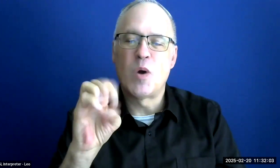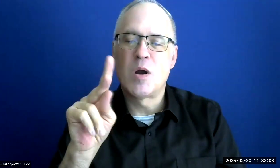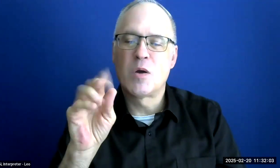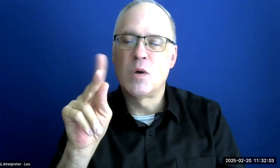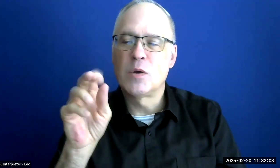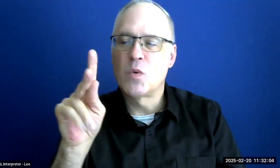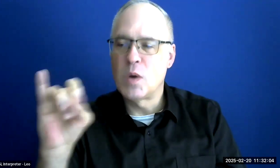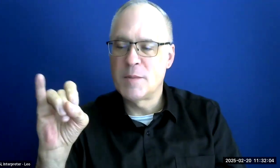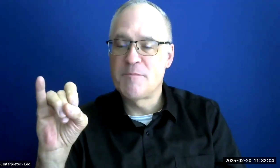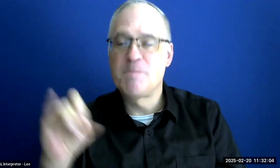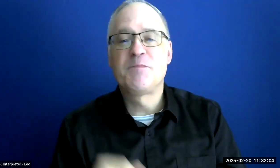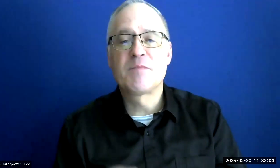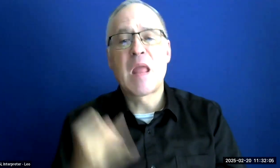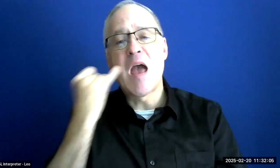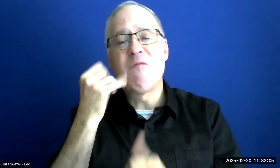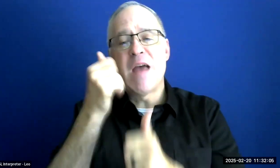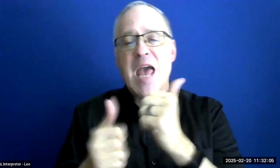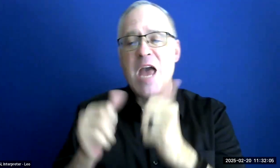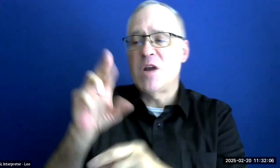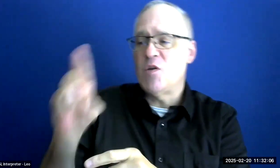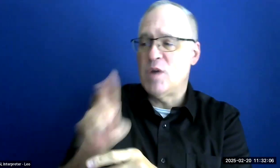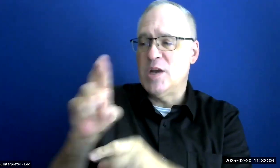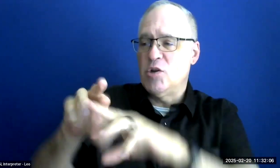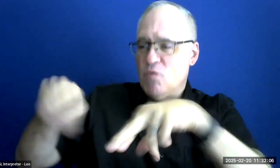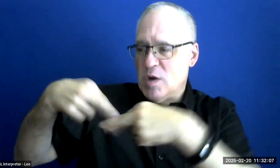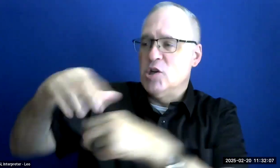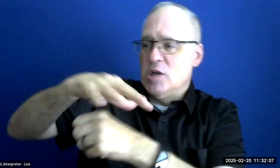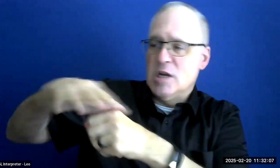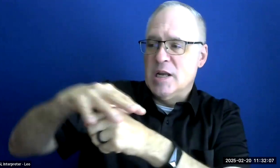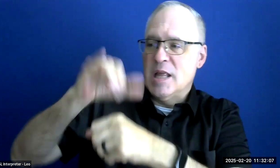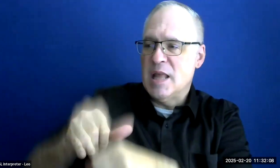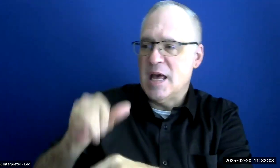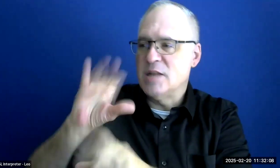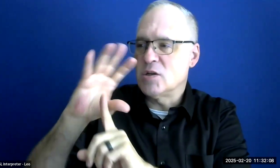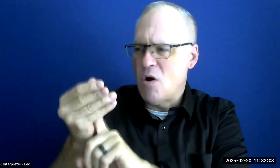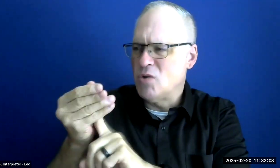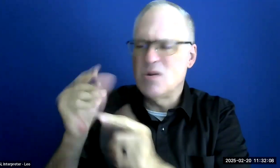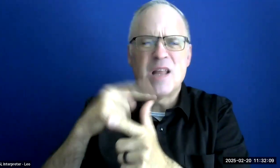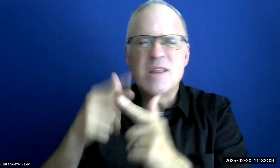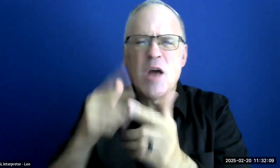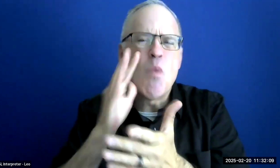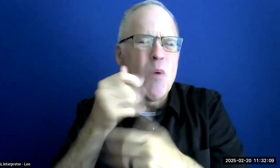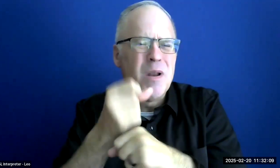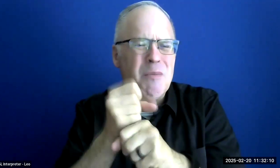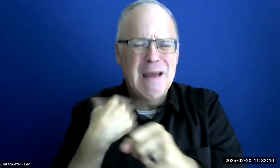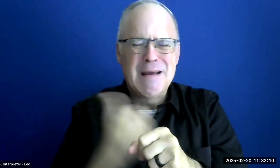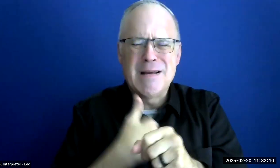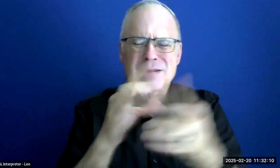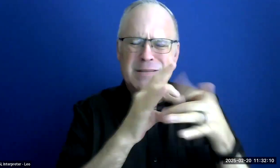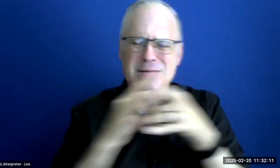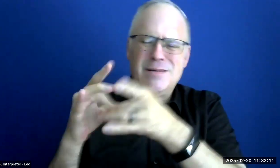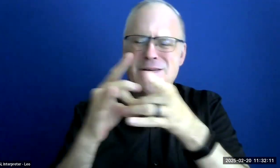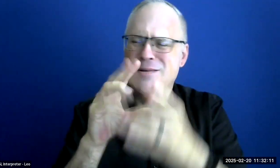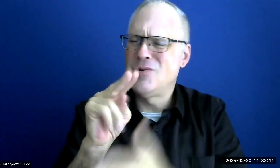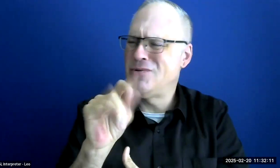is making changes to the discipline that are cultural, what will keep the denomination united when